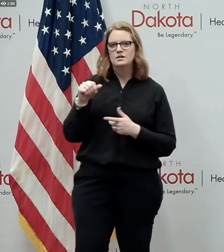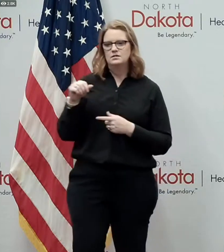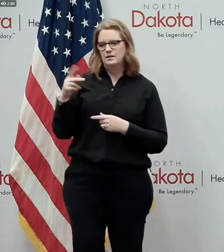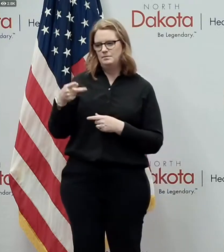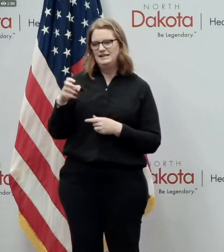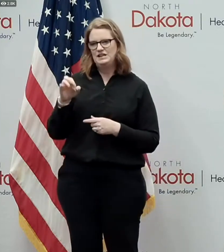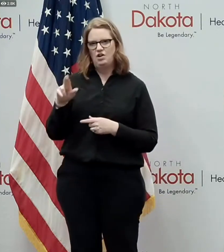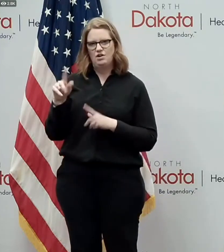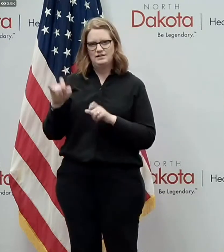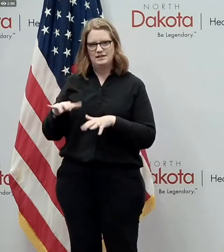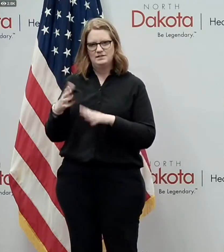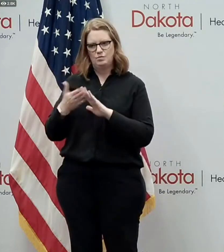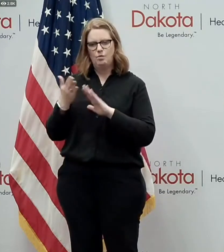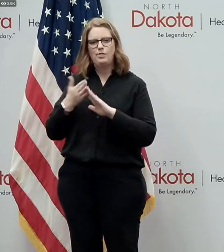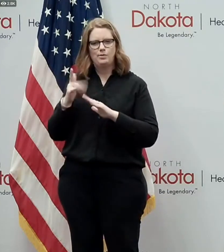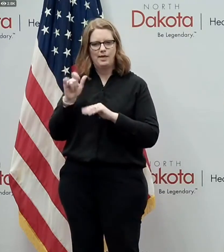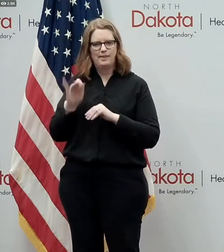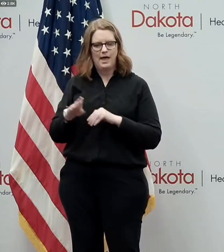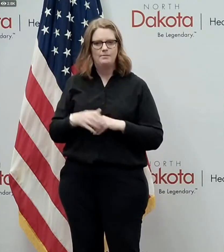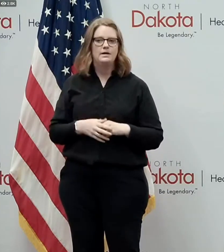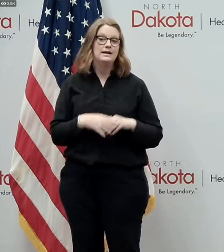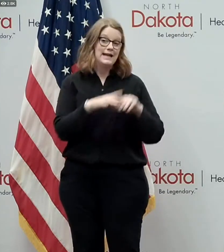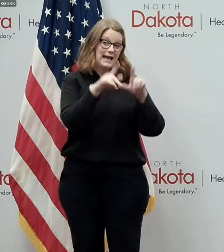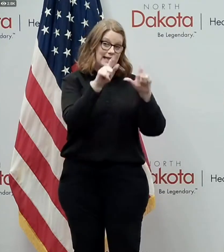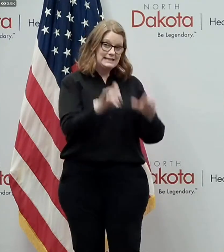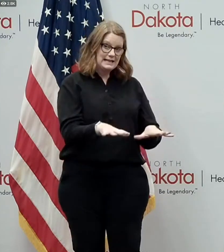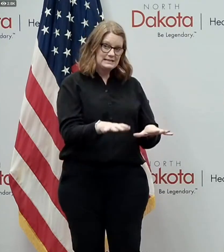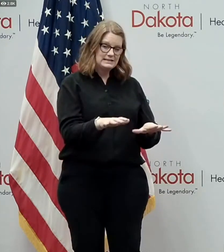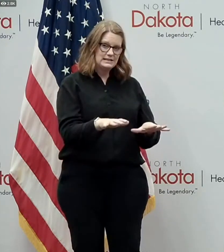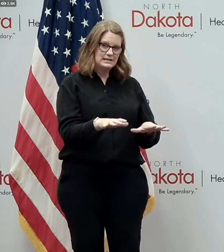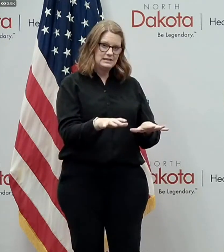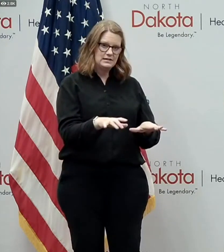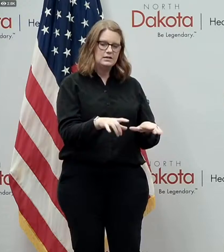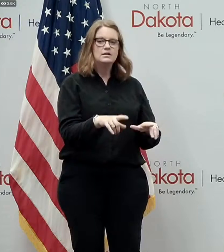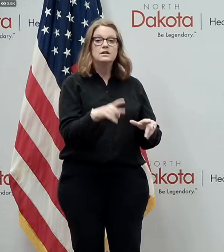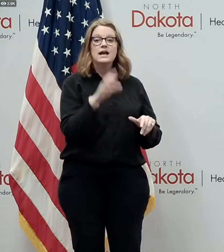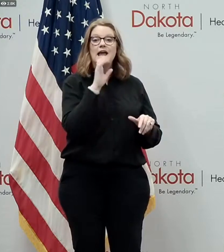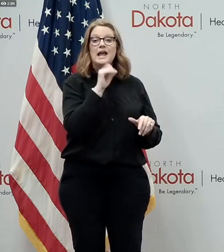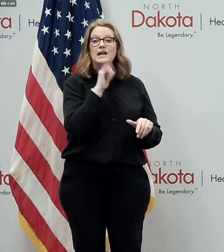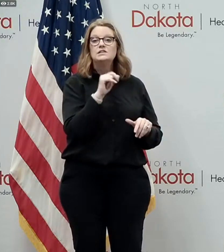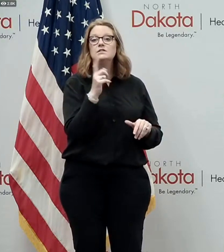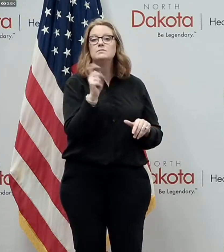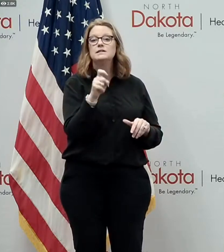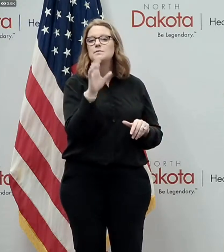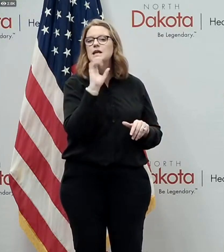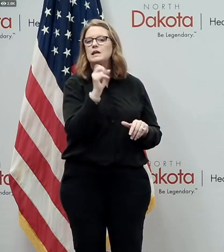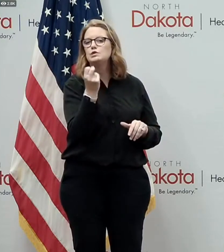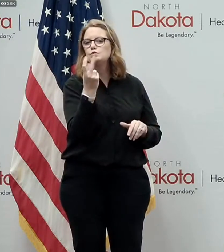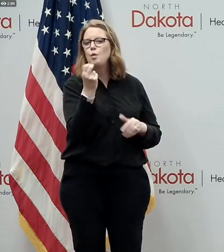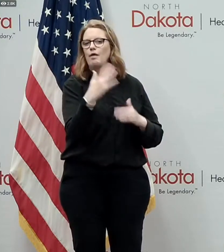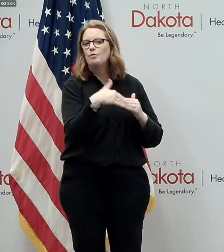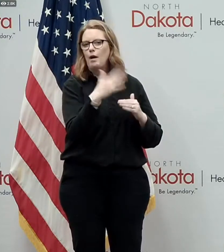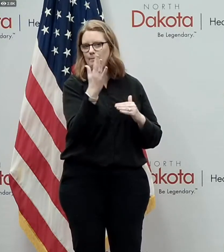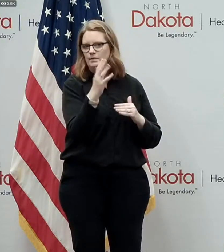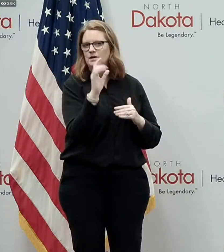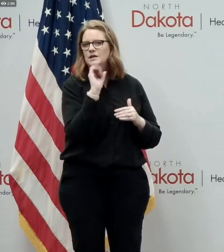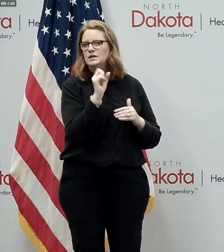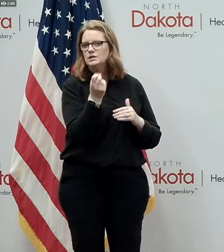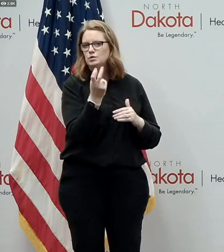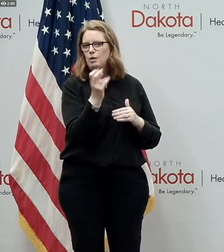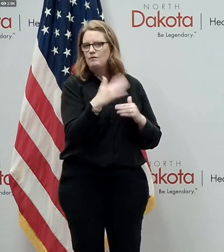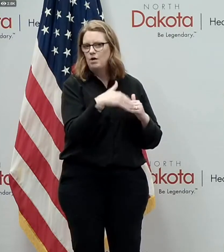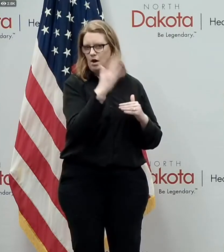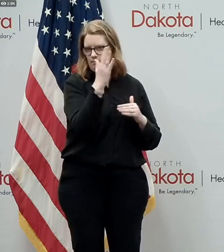through the lab. And last note, individuals must be at least 12 years old. And again, this aligns with